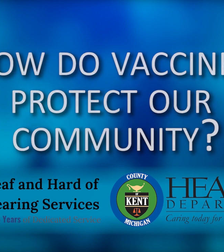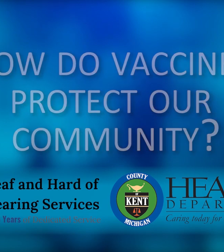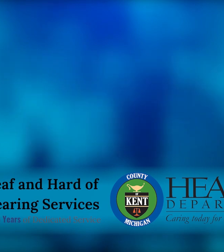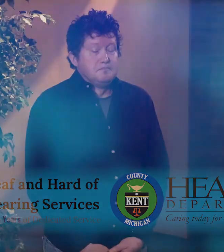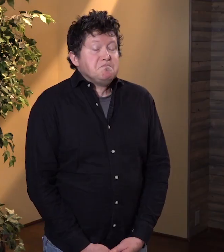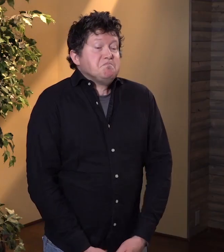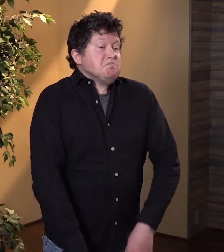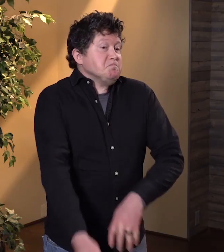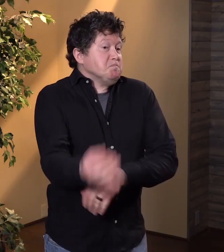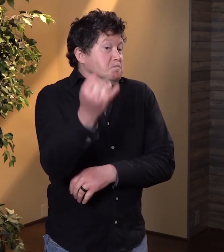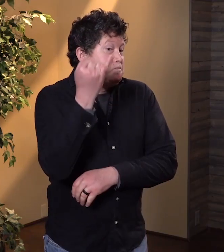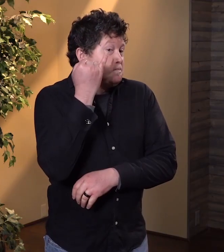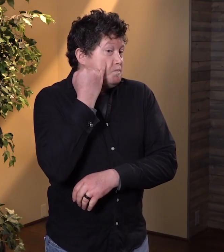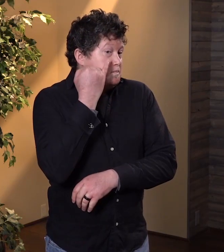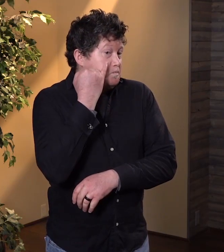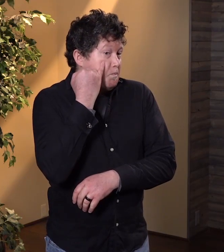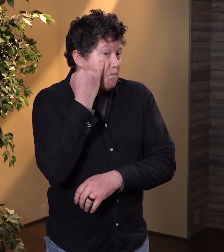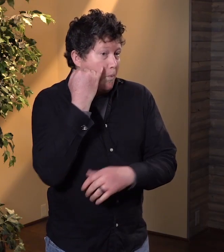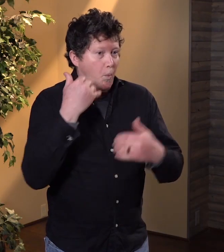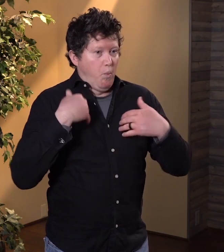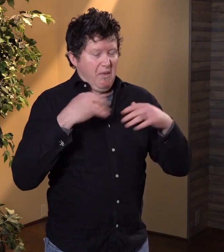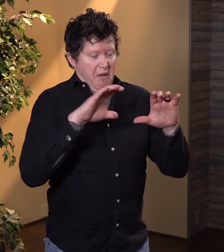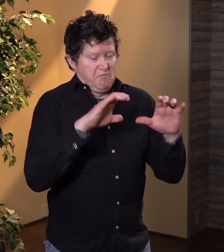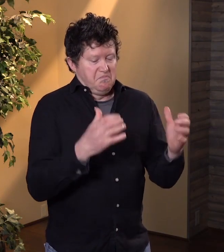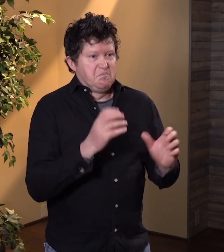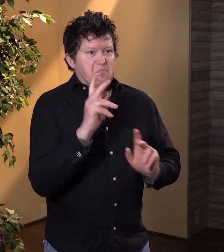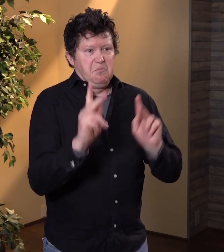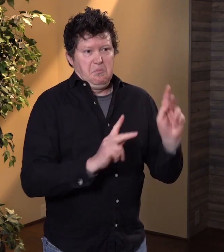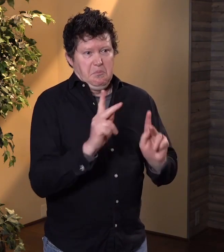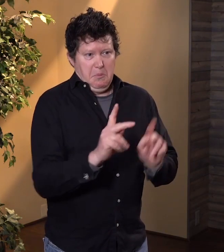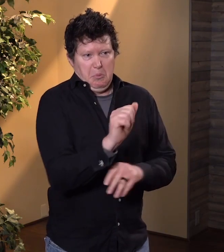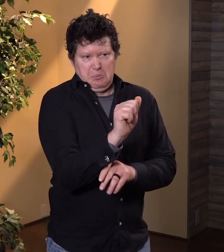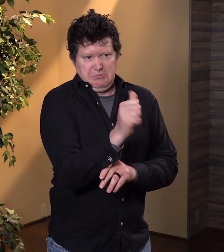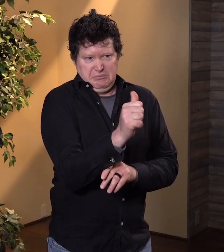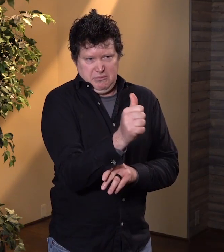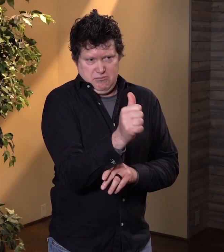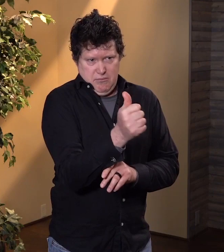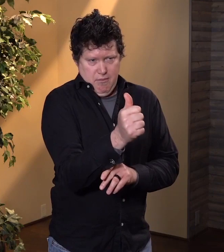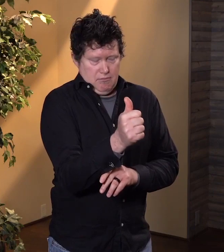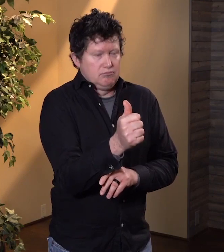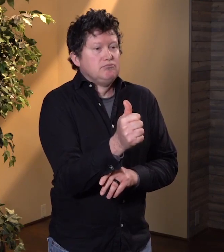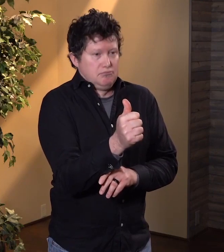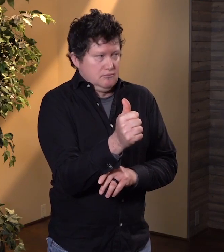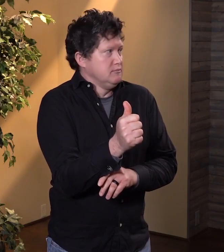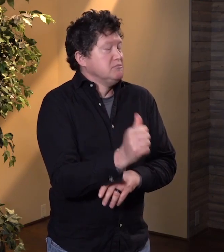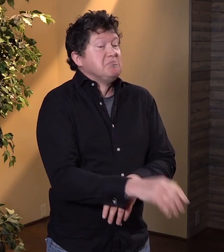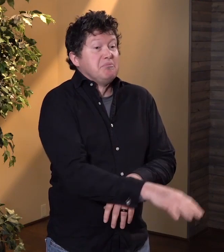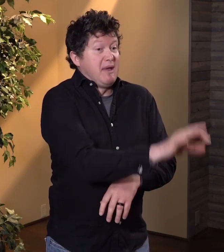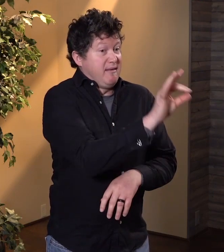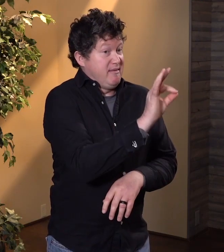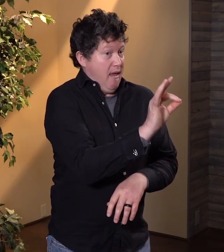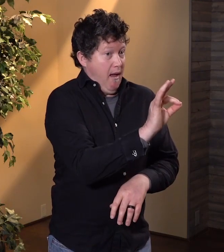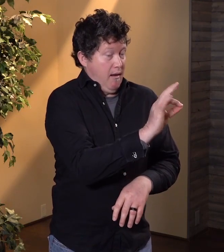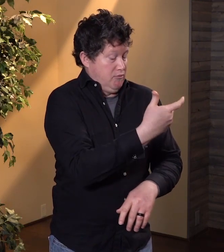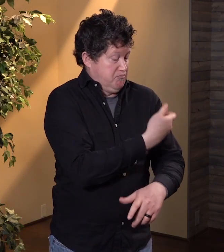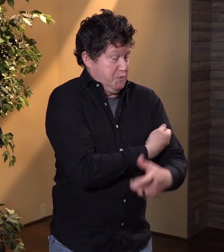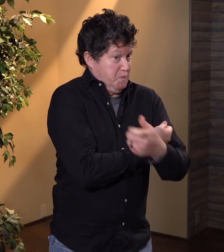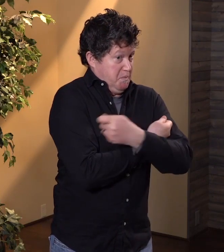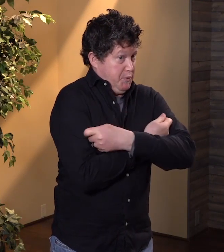Suppose you have a group of 10 people, 9 of them have been vaccinated and 1 has not yet been